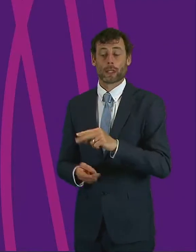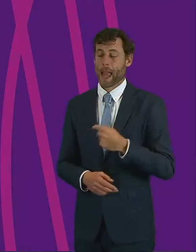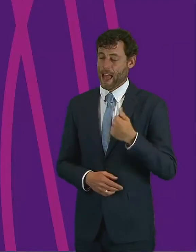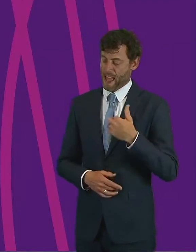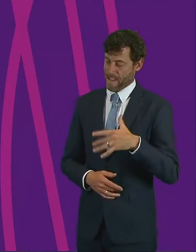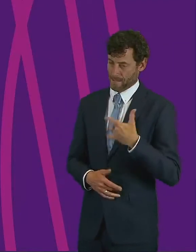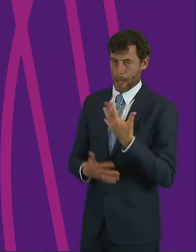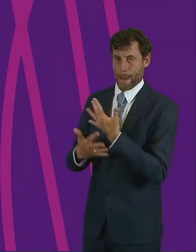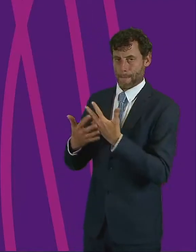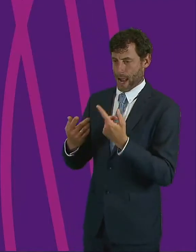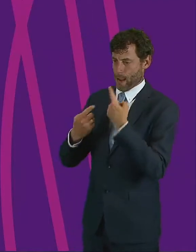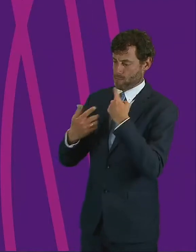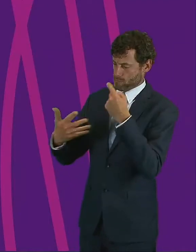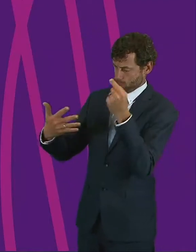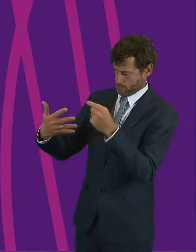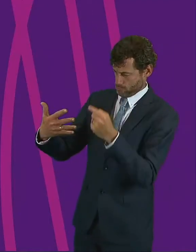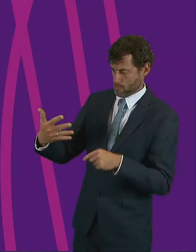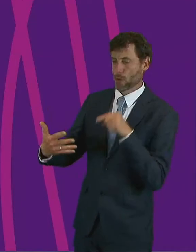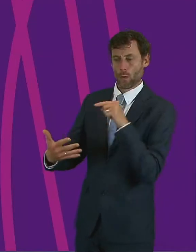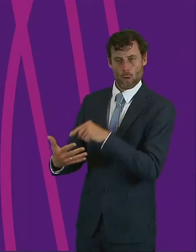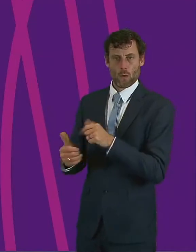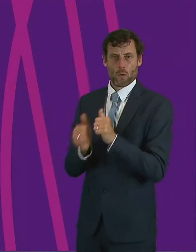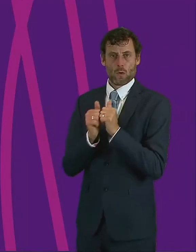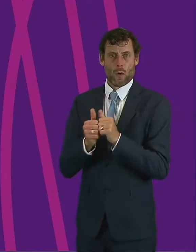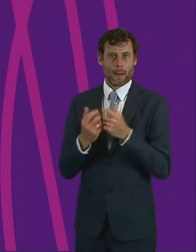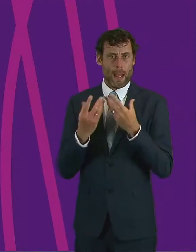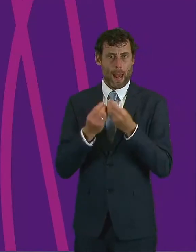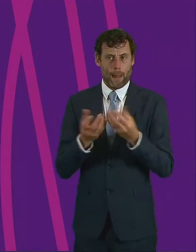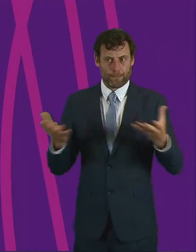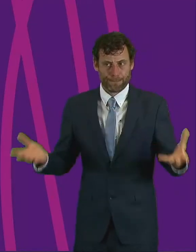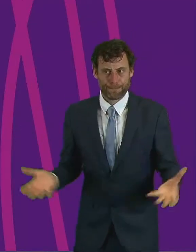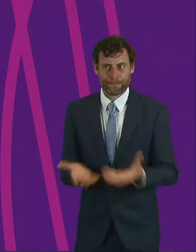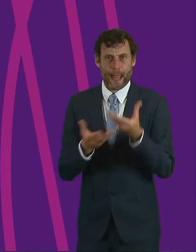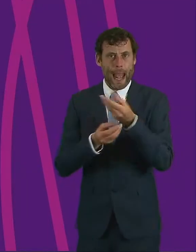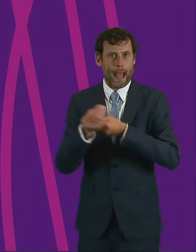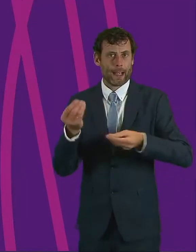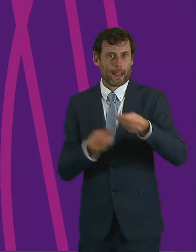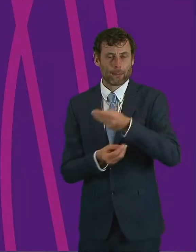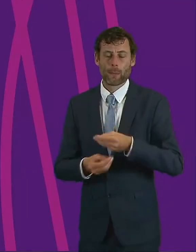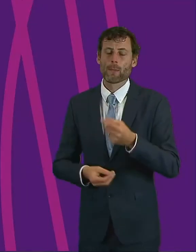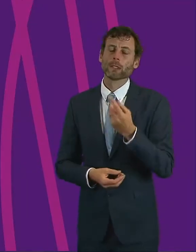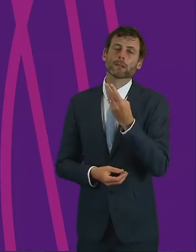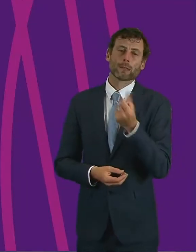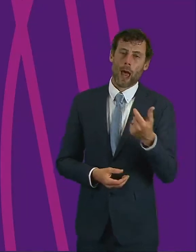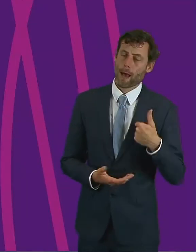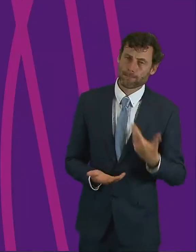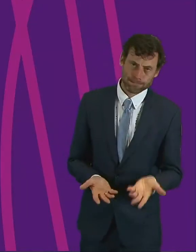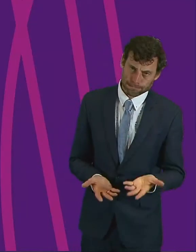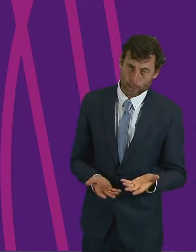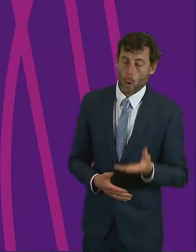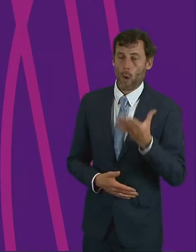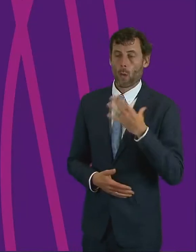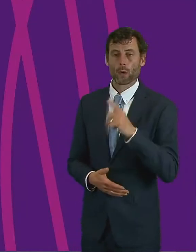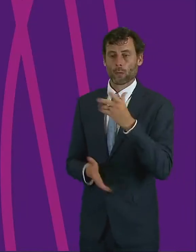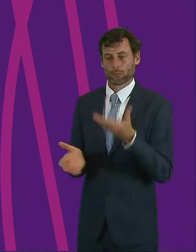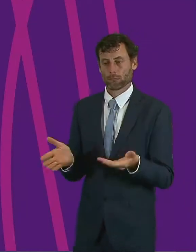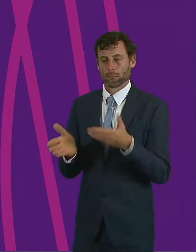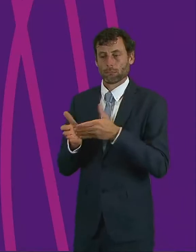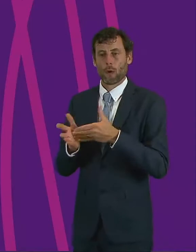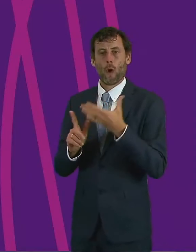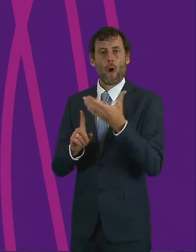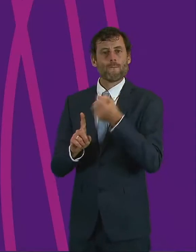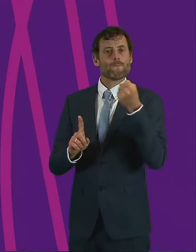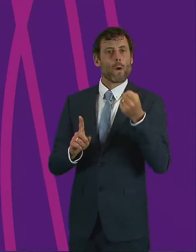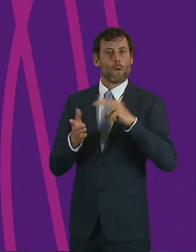and protect jobs. For example, there's no extension to the furlough scheme for hard-hit sectors. There's no further support for households